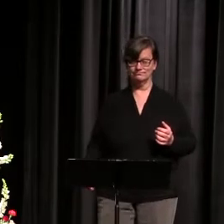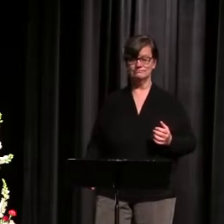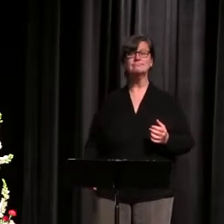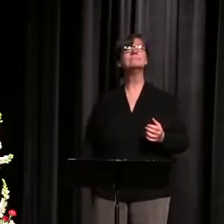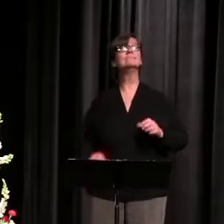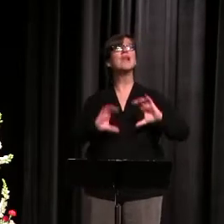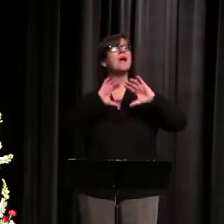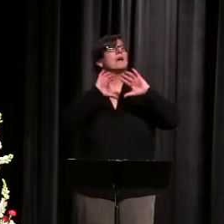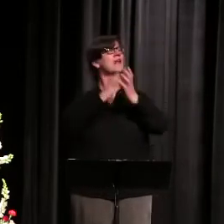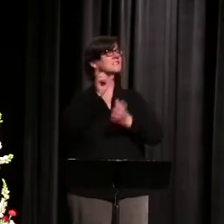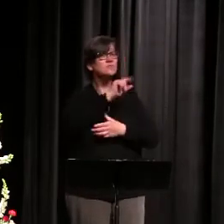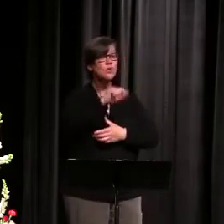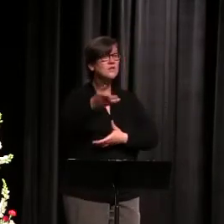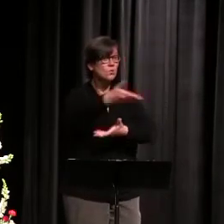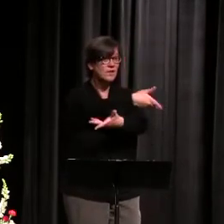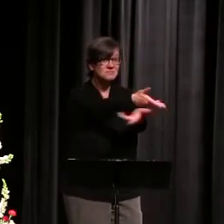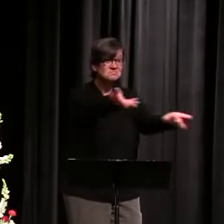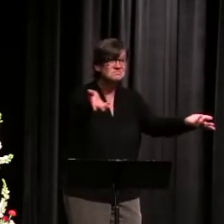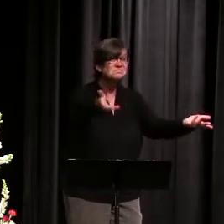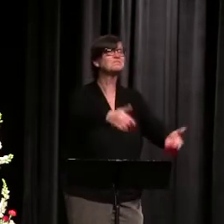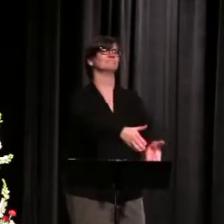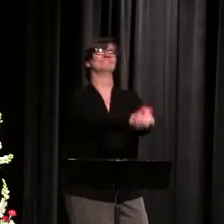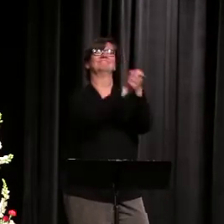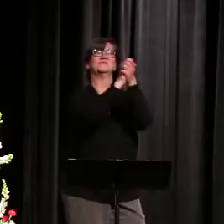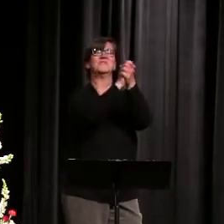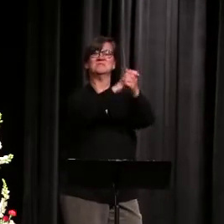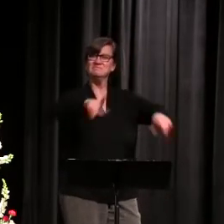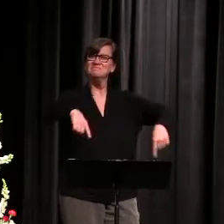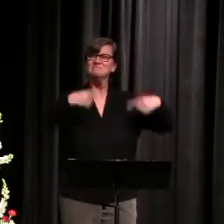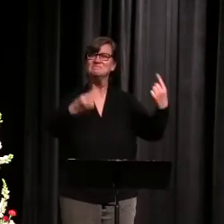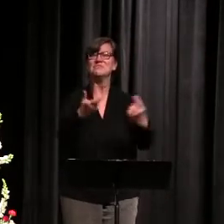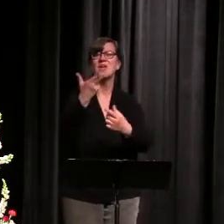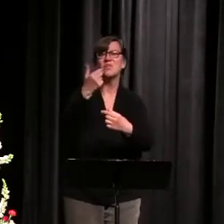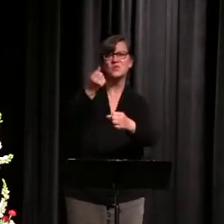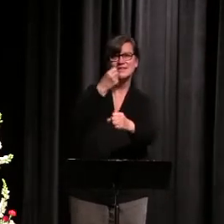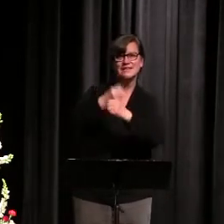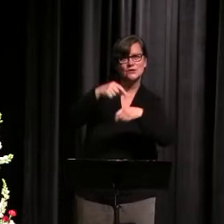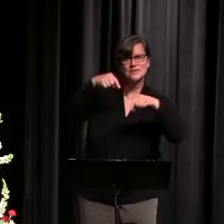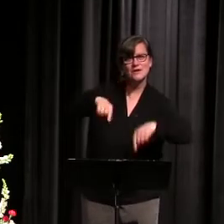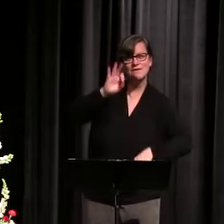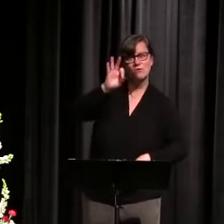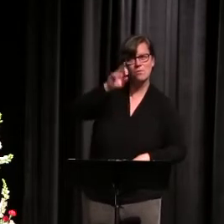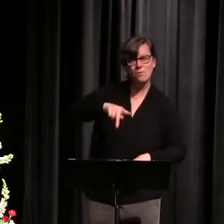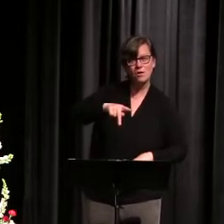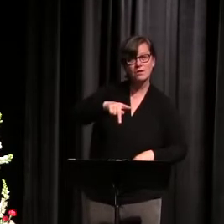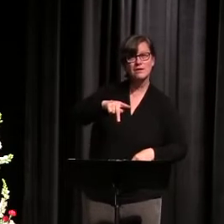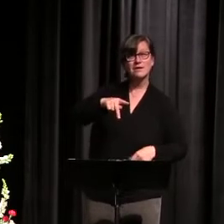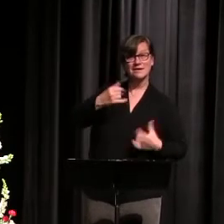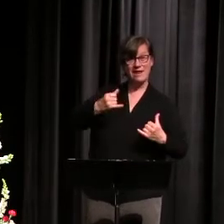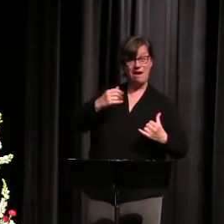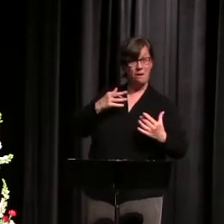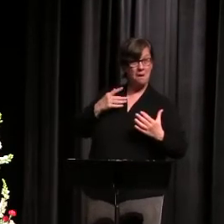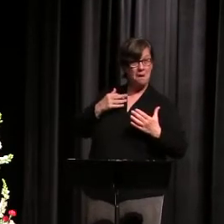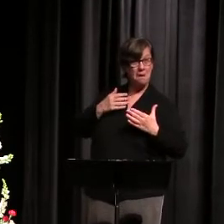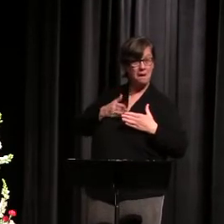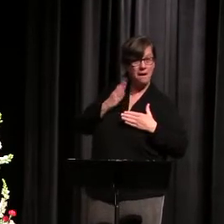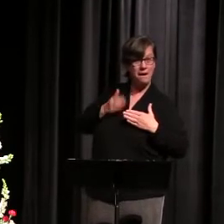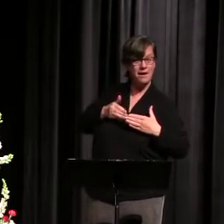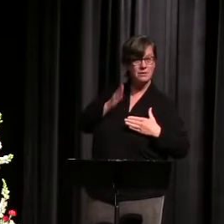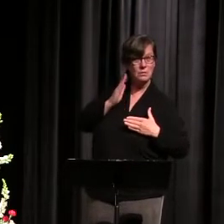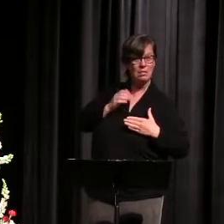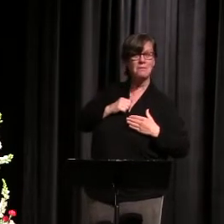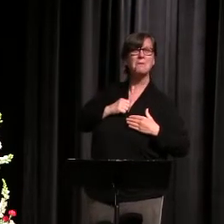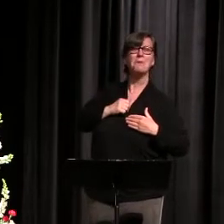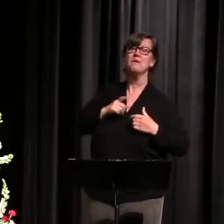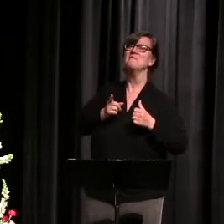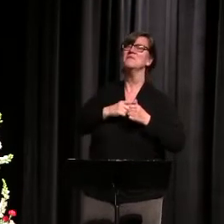Class of 2020, congratulations. After 13 years at Fairport, it's finally come to a close. First off, I want to thank each and every one of